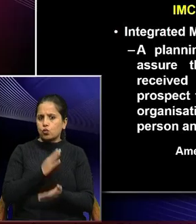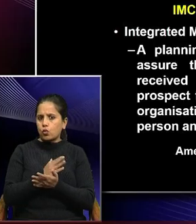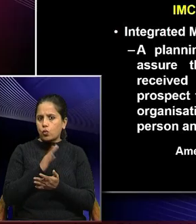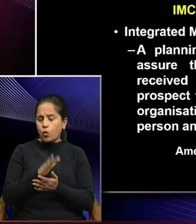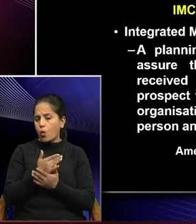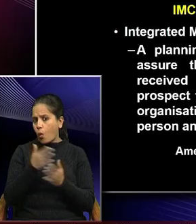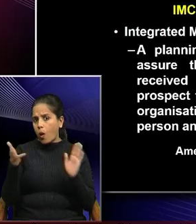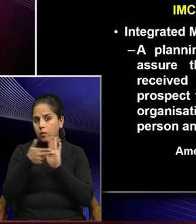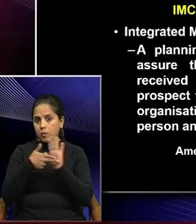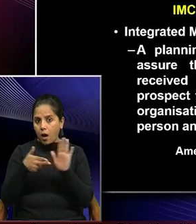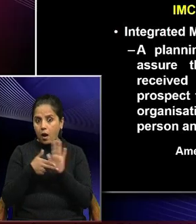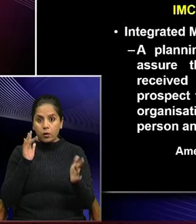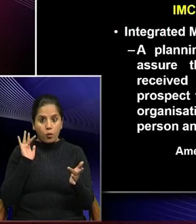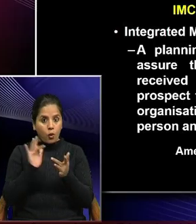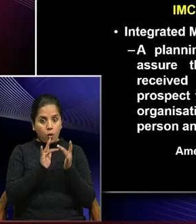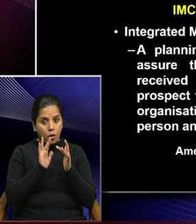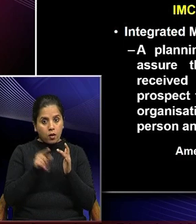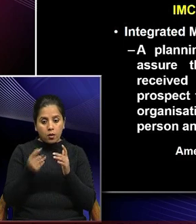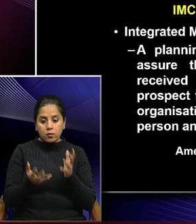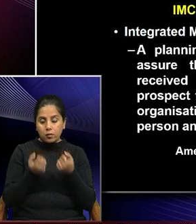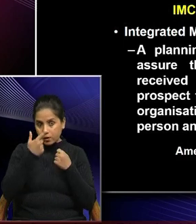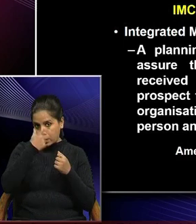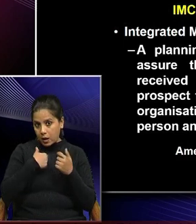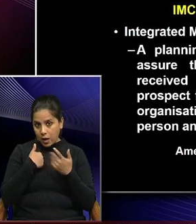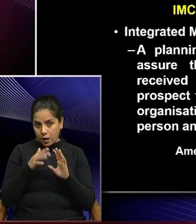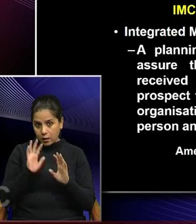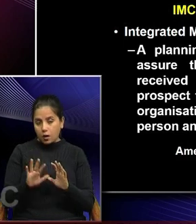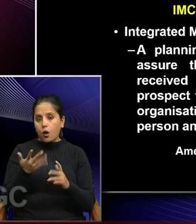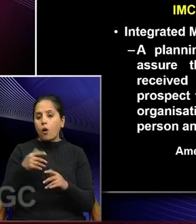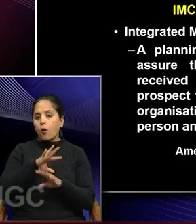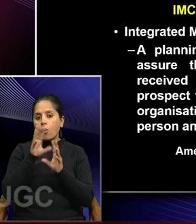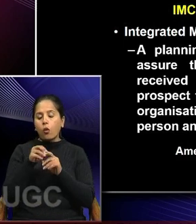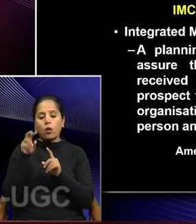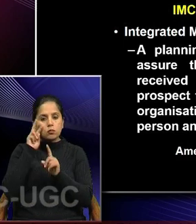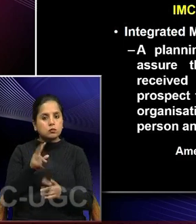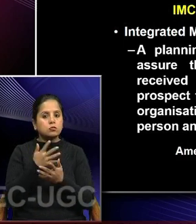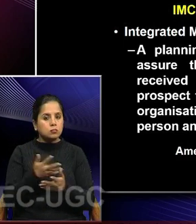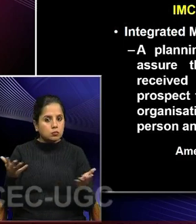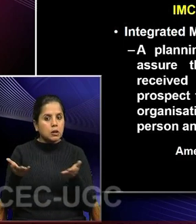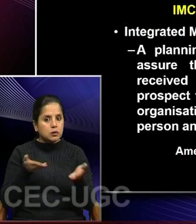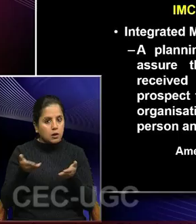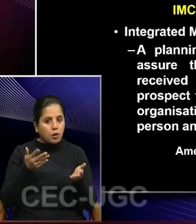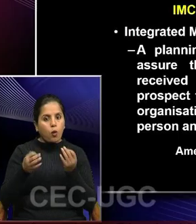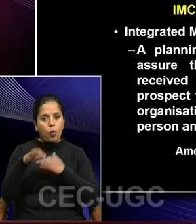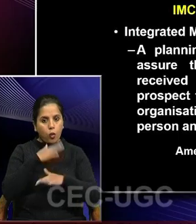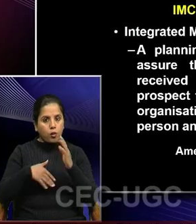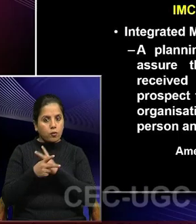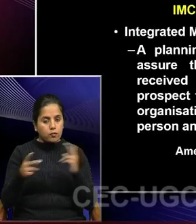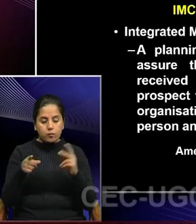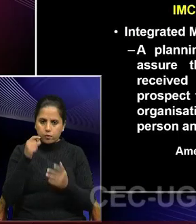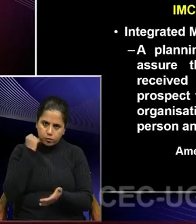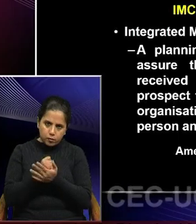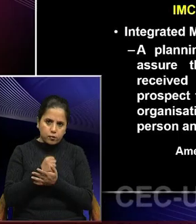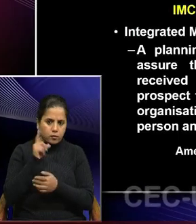all brand contacts received by a customer or prospect for a product, service or organization, they must